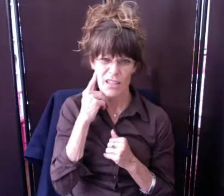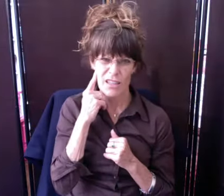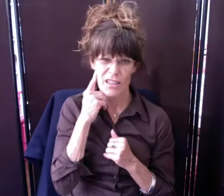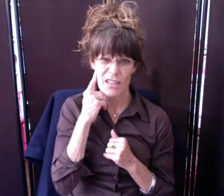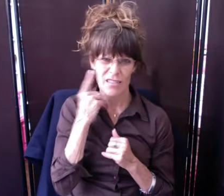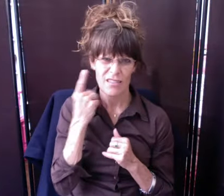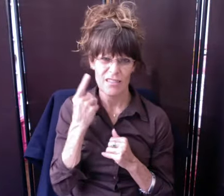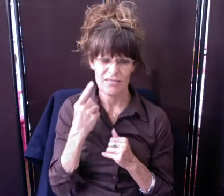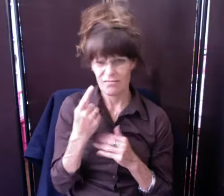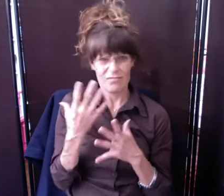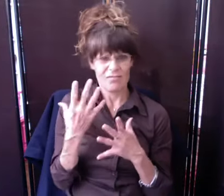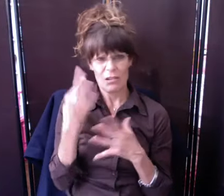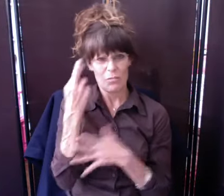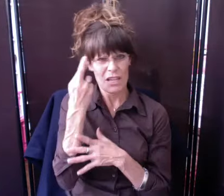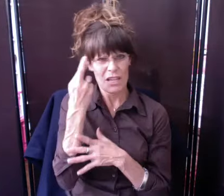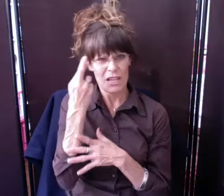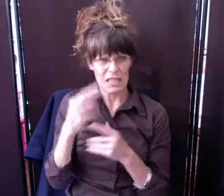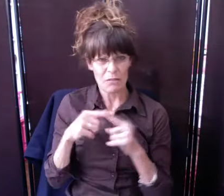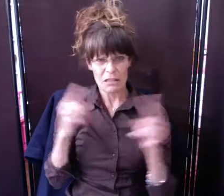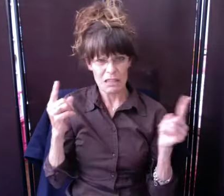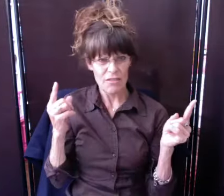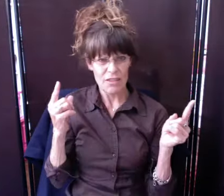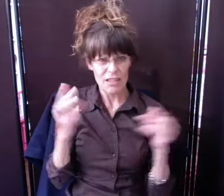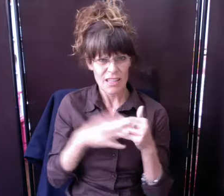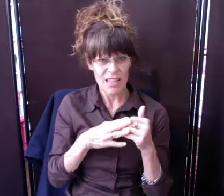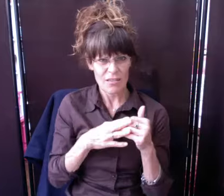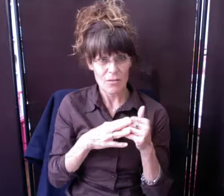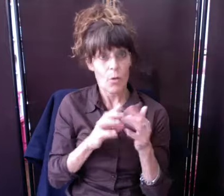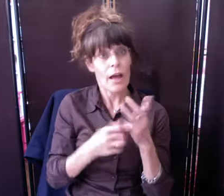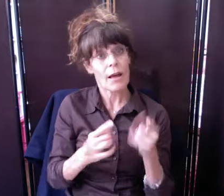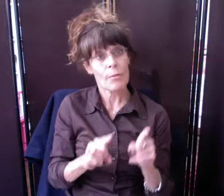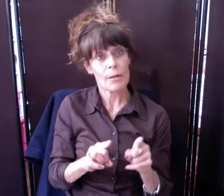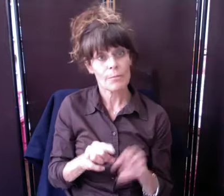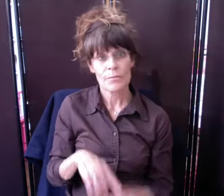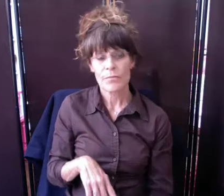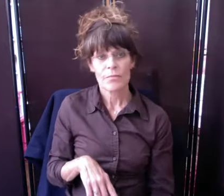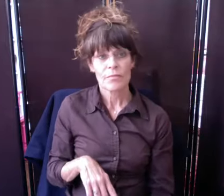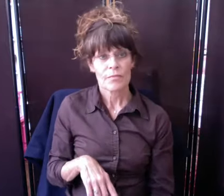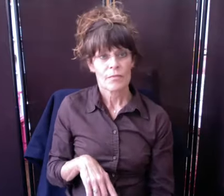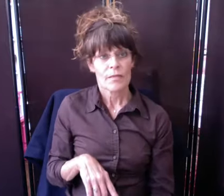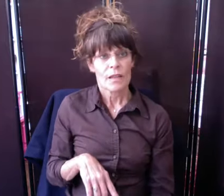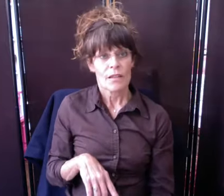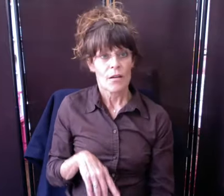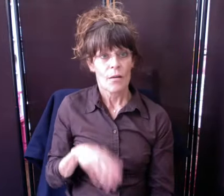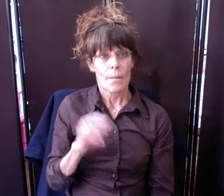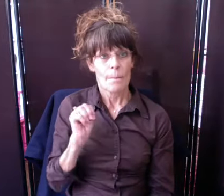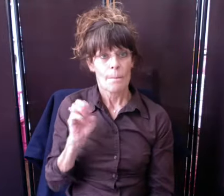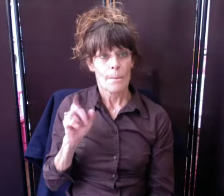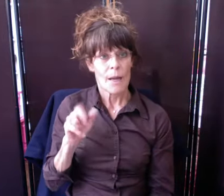I'm really grateful that Mary didn't say to me, "Oh, drugs, alcohol, it's all the same. Let's just keep